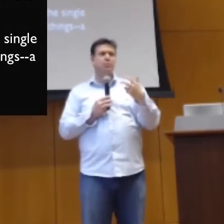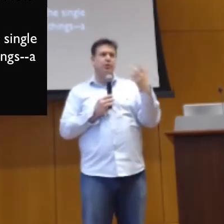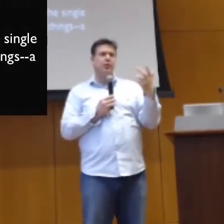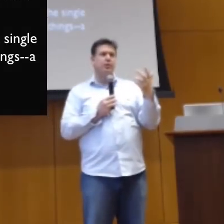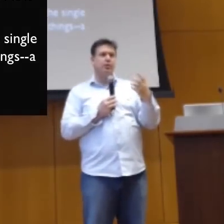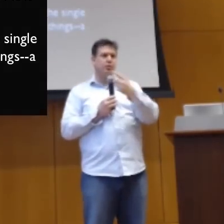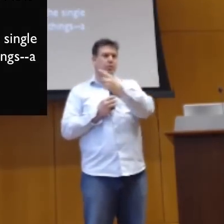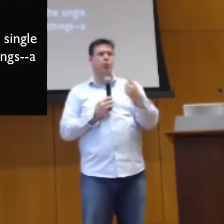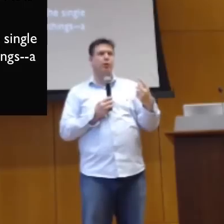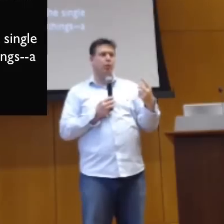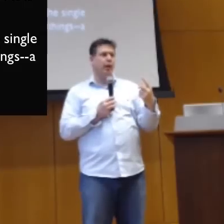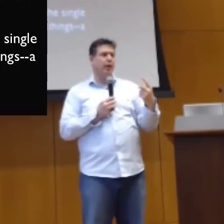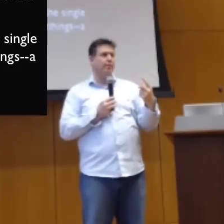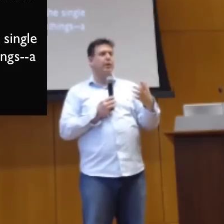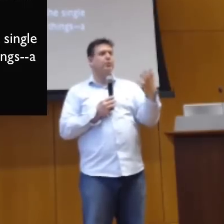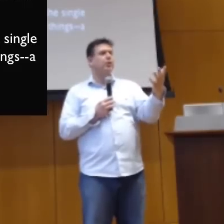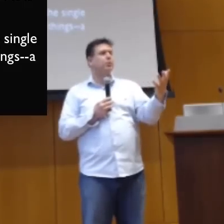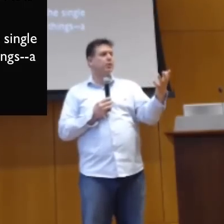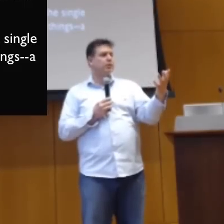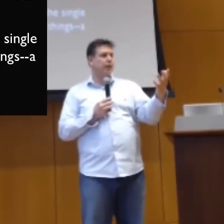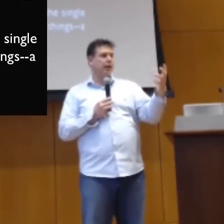it's much easier to do one-to-one. So here's what it looks like.